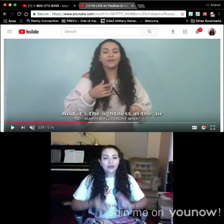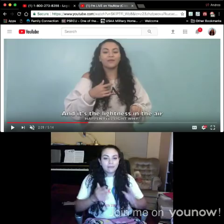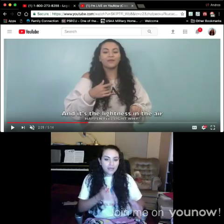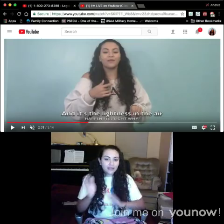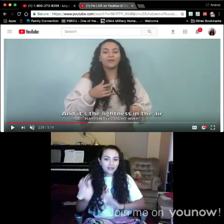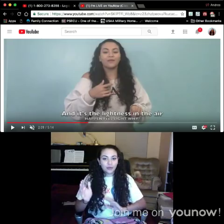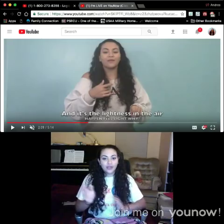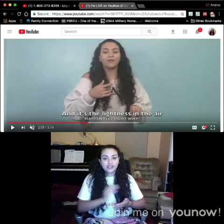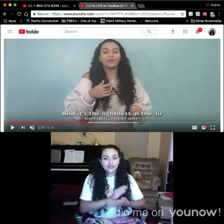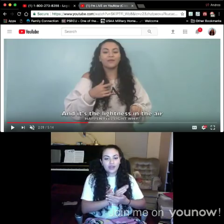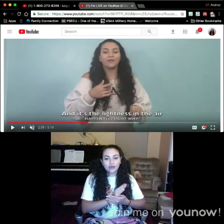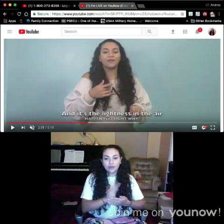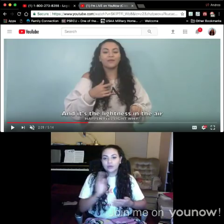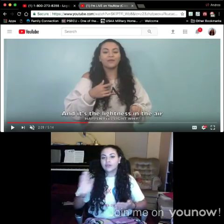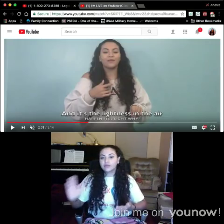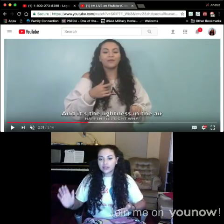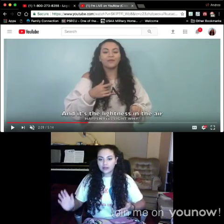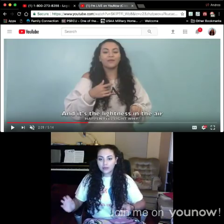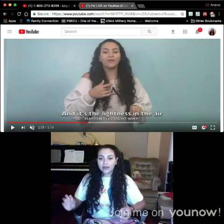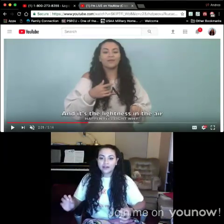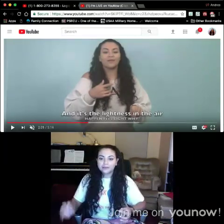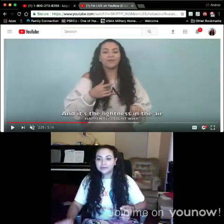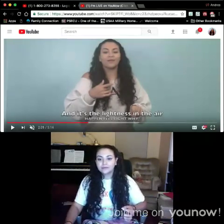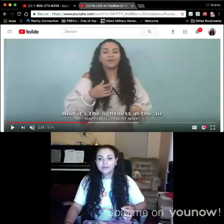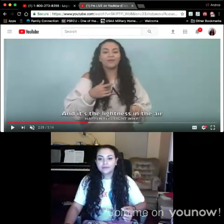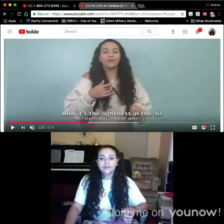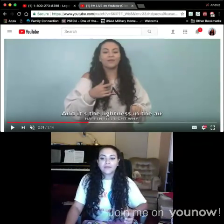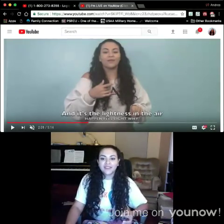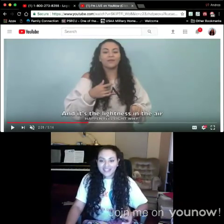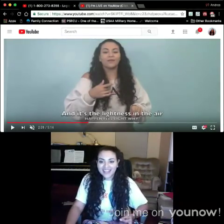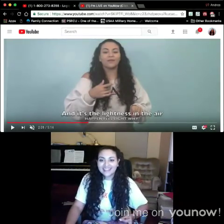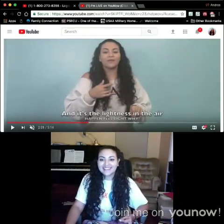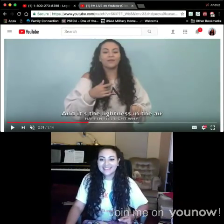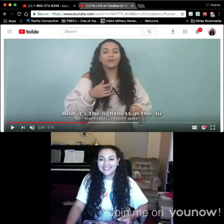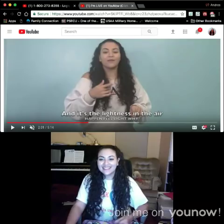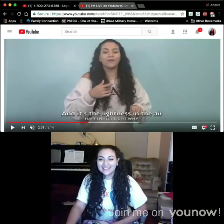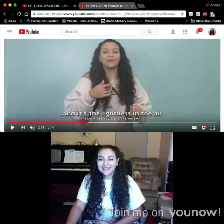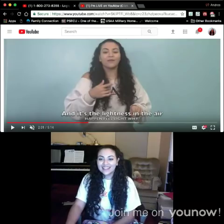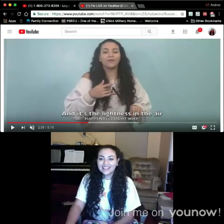So I made it into a question so that it would work with the music a little better. Okay.